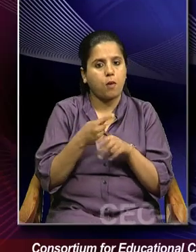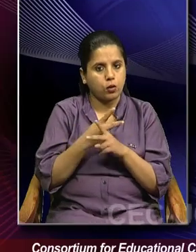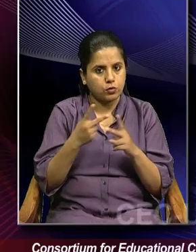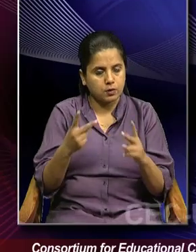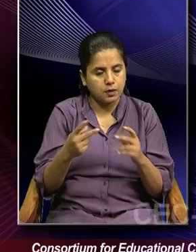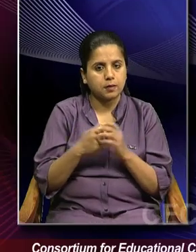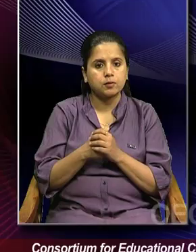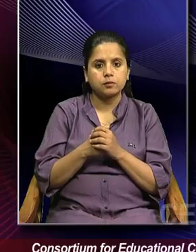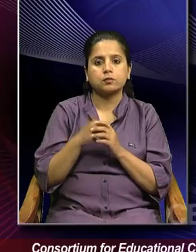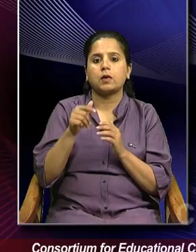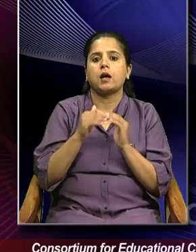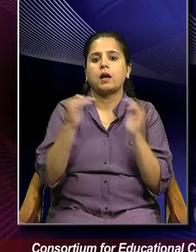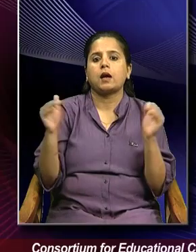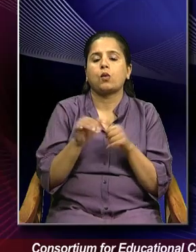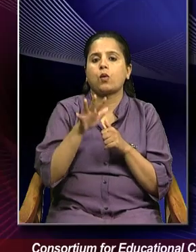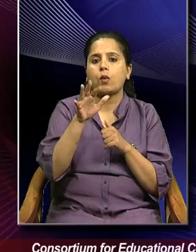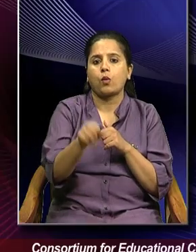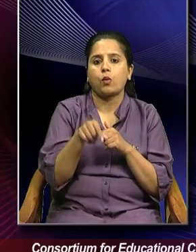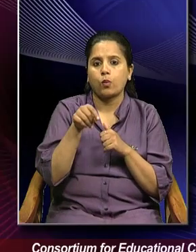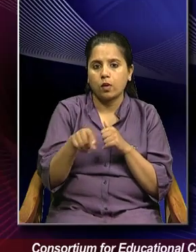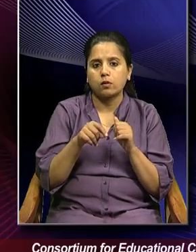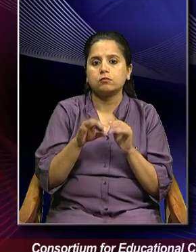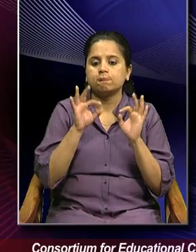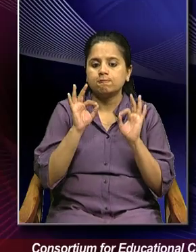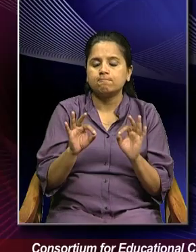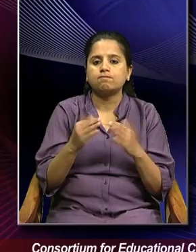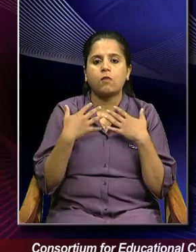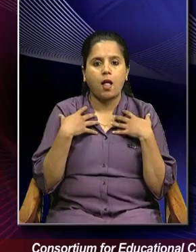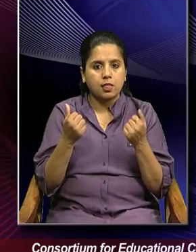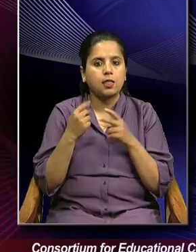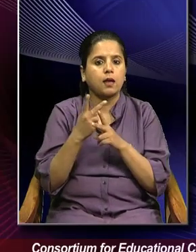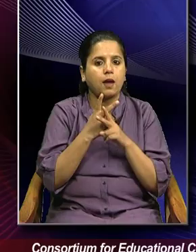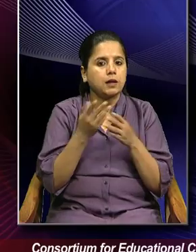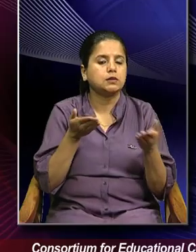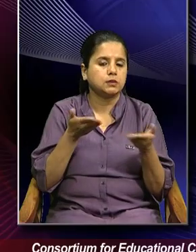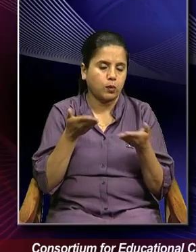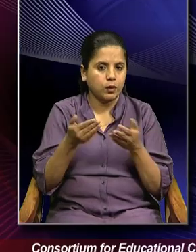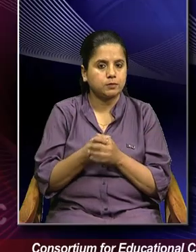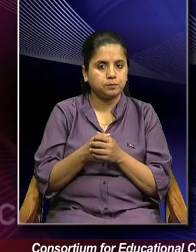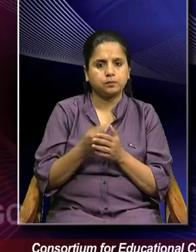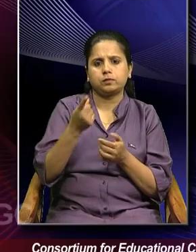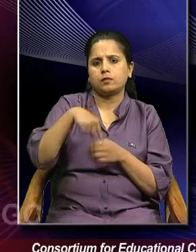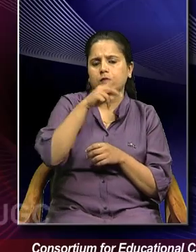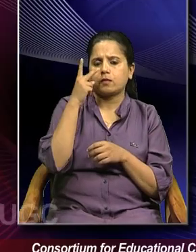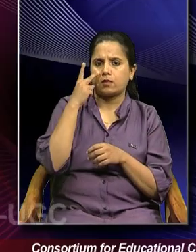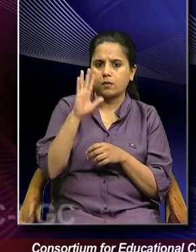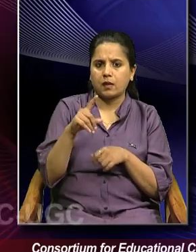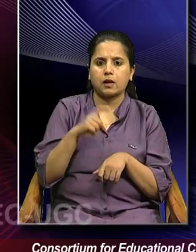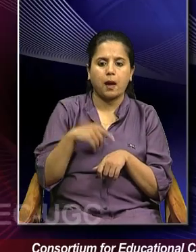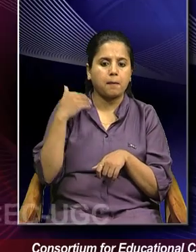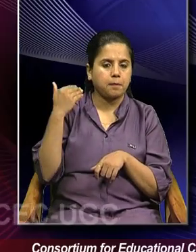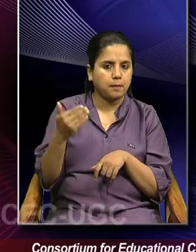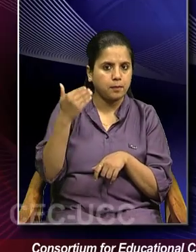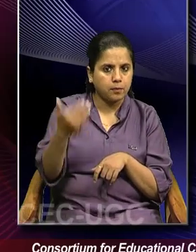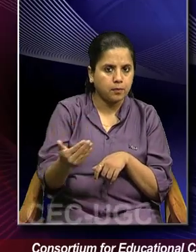opportunities, equal access to adequate health care services. So, we see that with time,